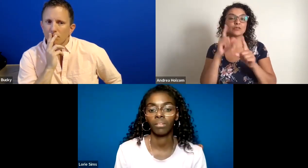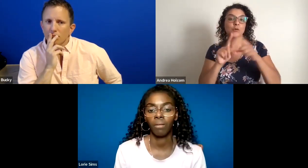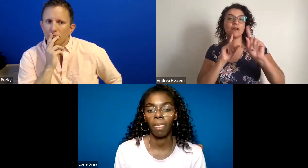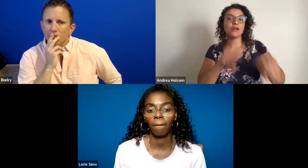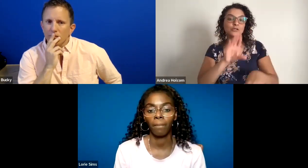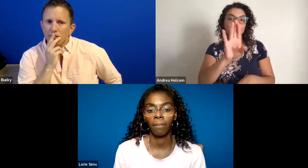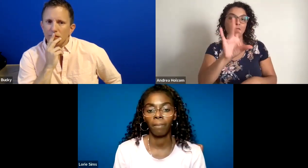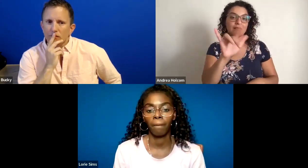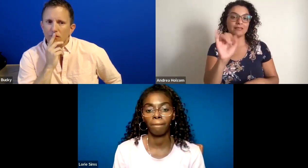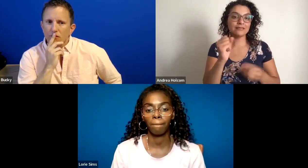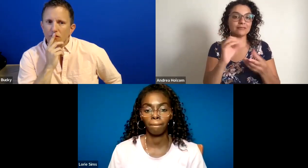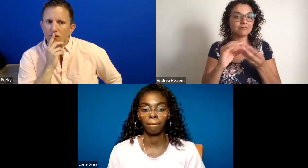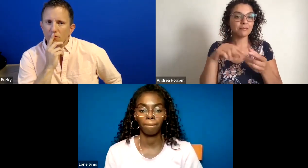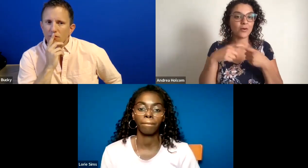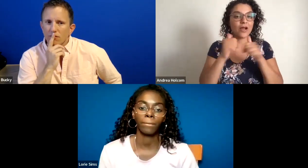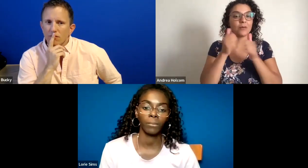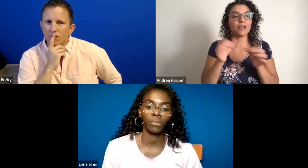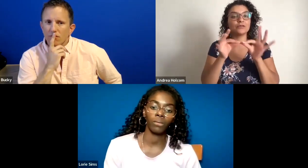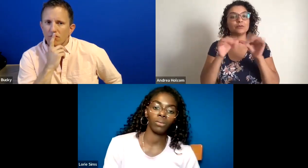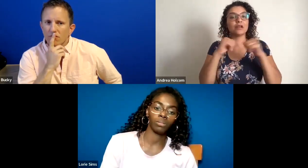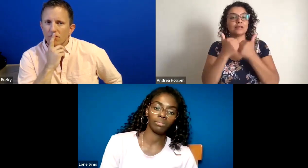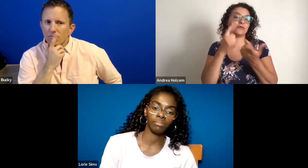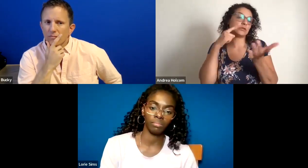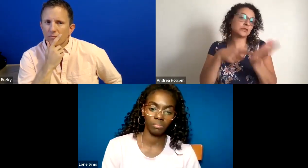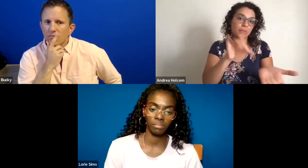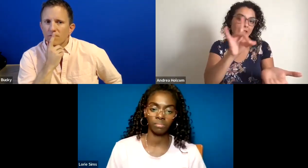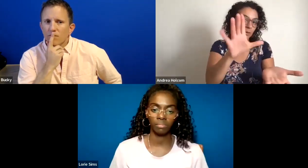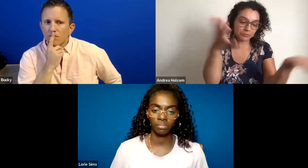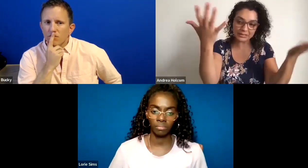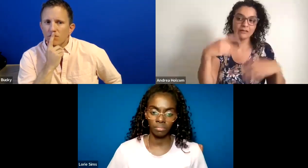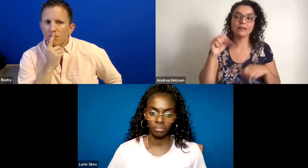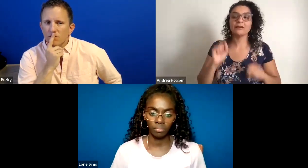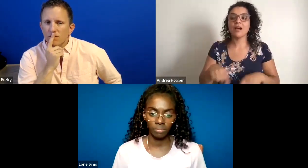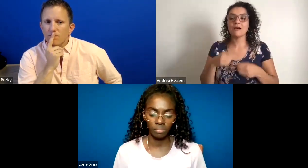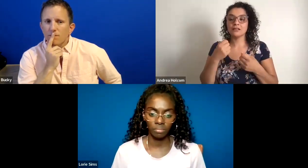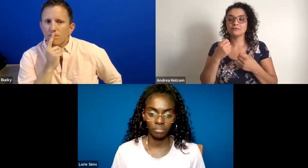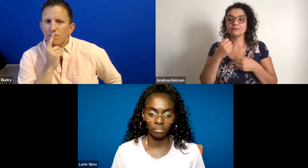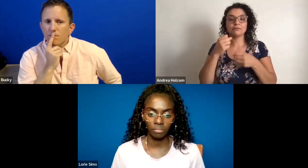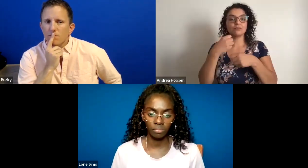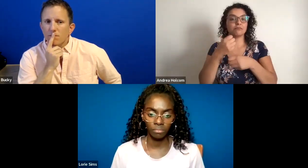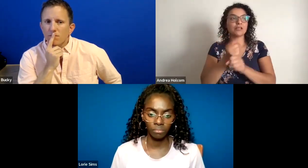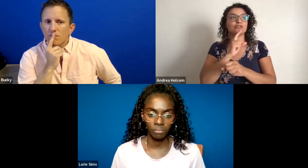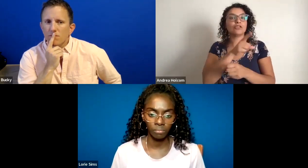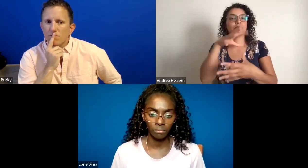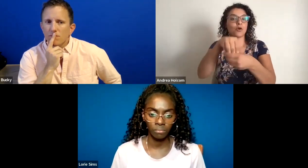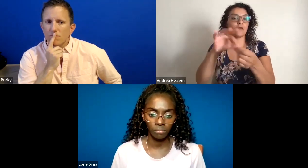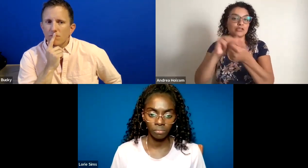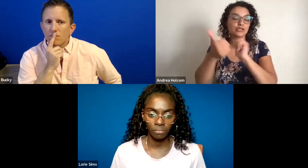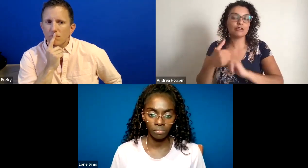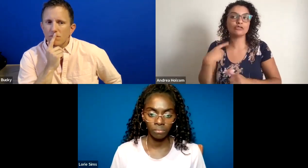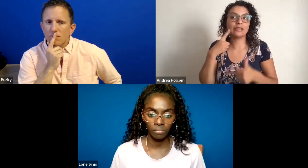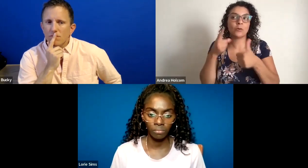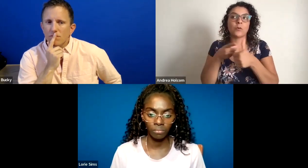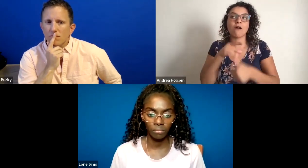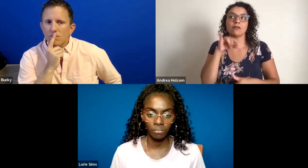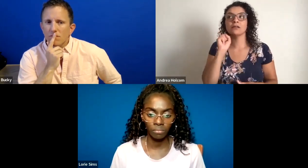really good thought. And so to answer that about interpreting agencies, for example, like Linguabee, would they be able